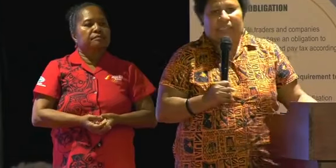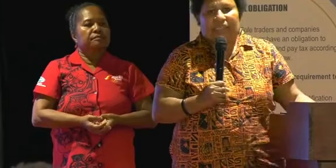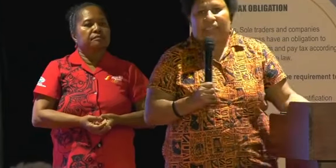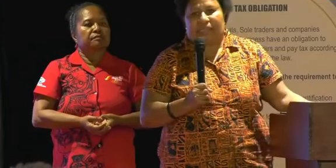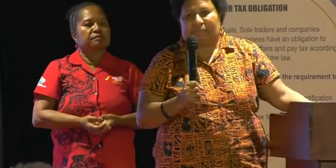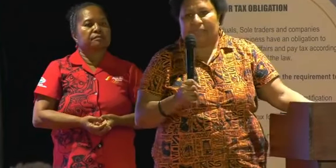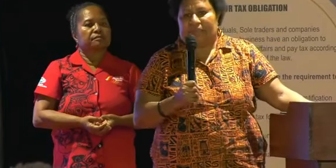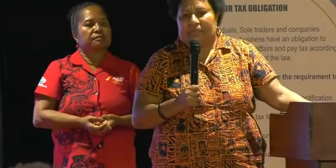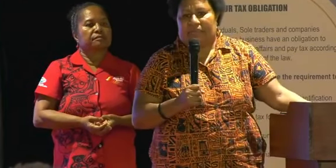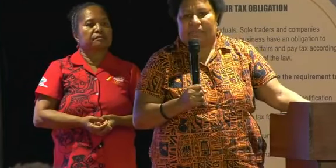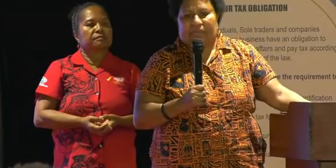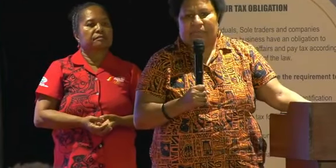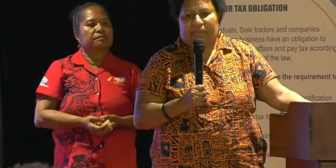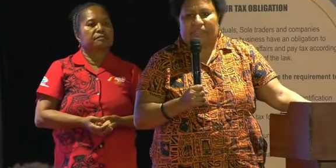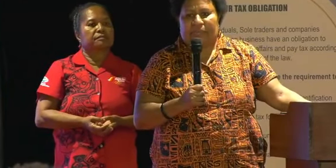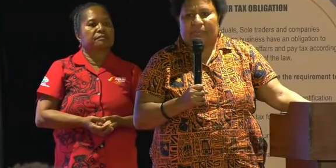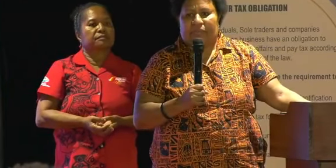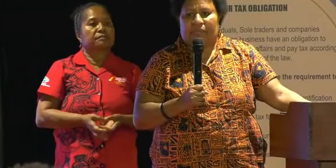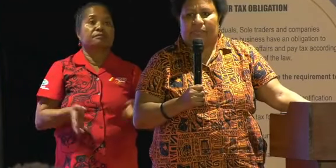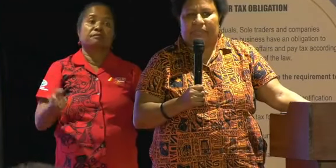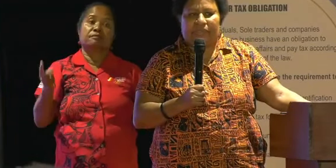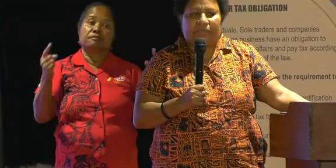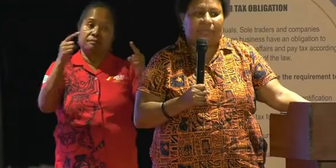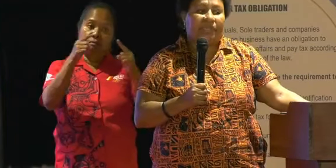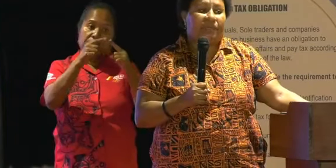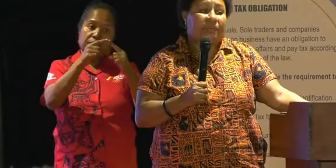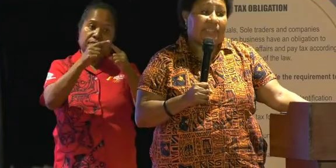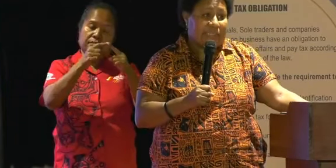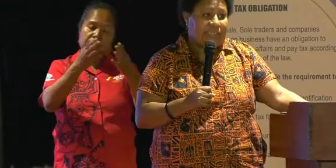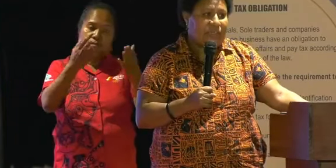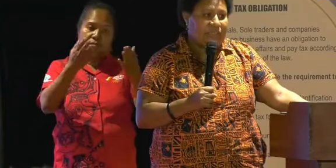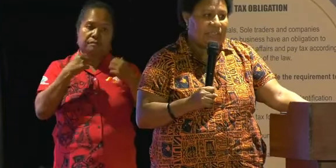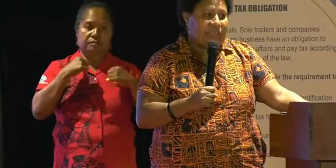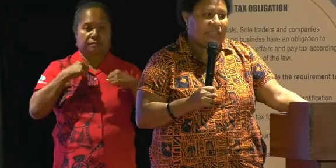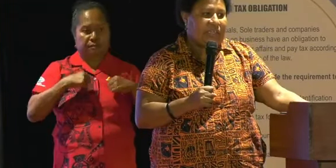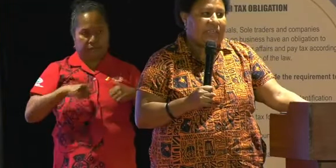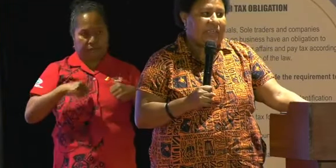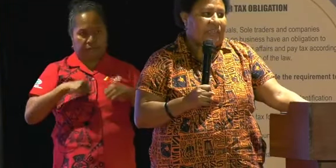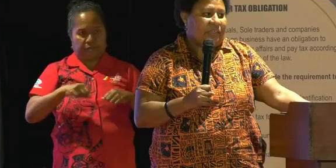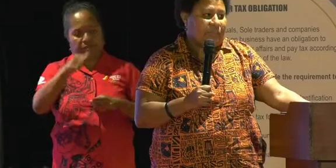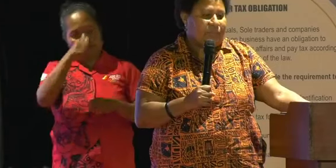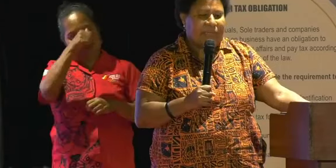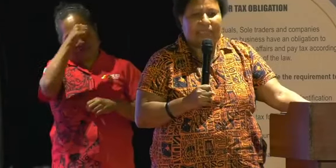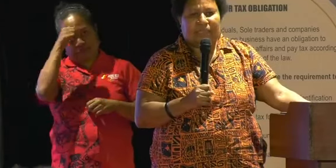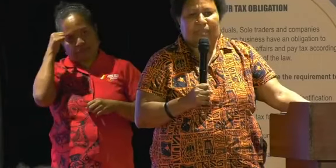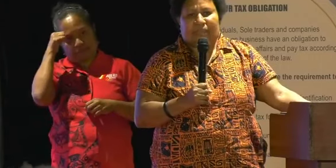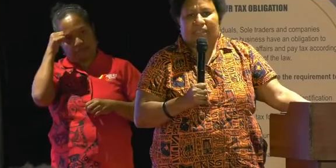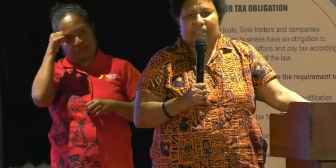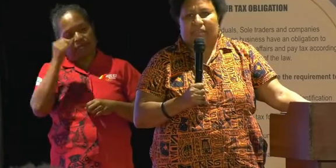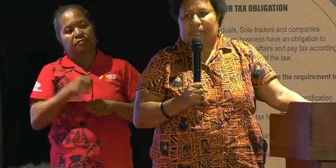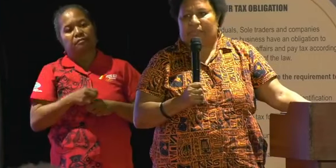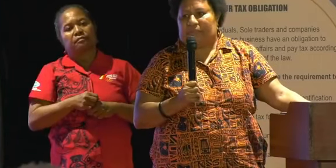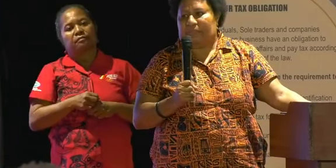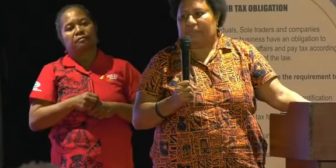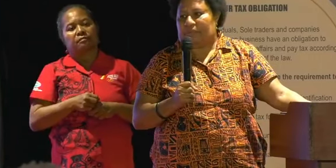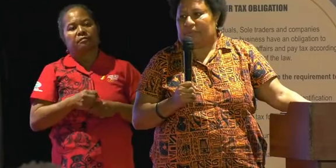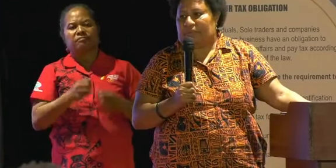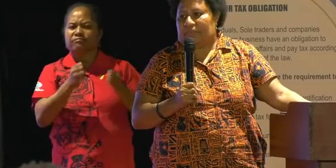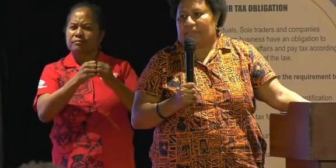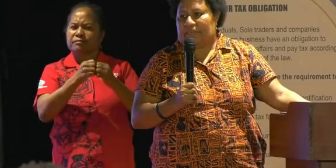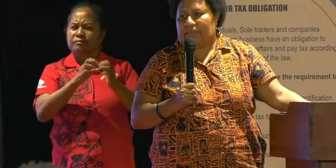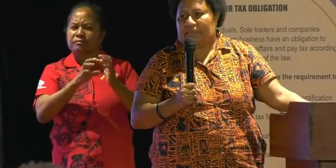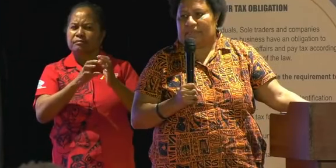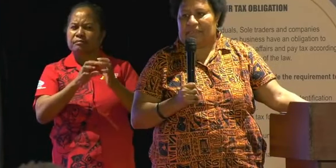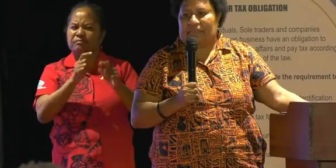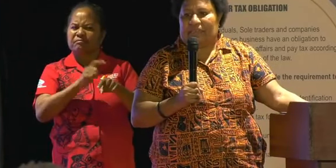So basically, the purpose of the awareness was to bring practical tax knowledge. So planetime mi plus small big